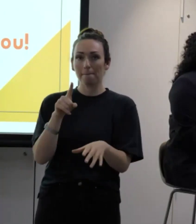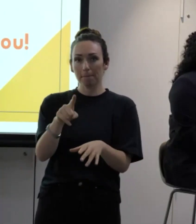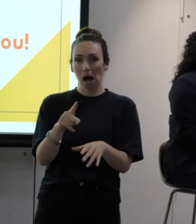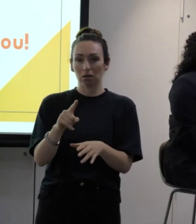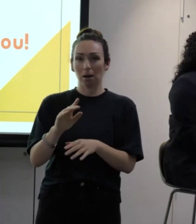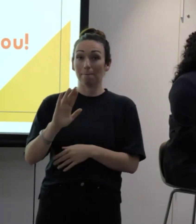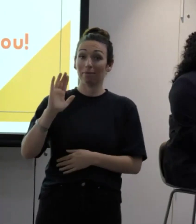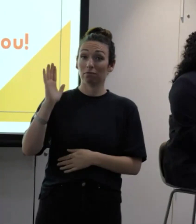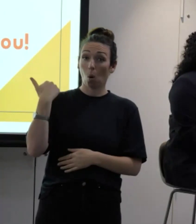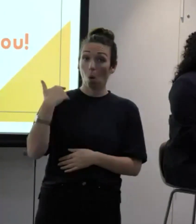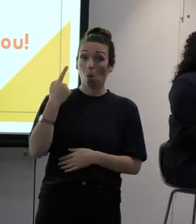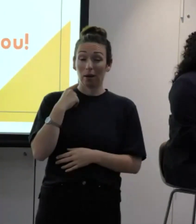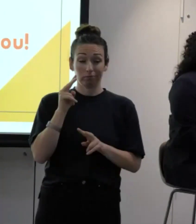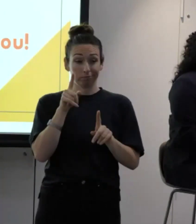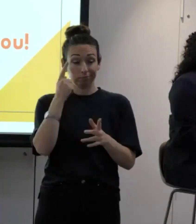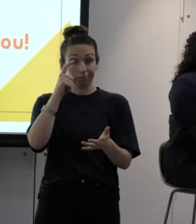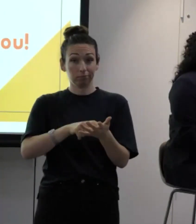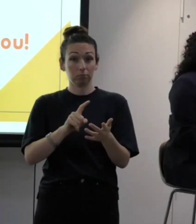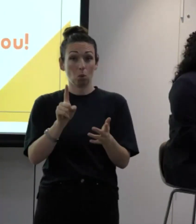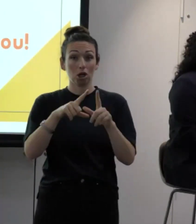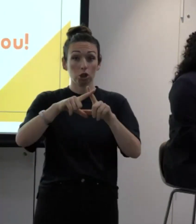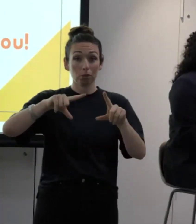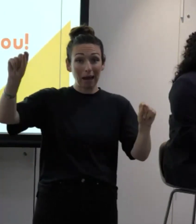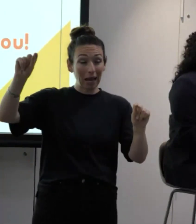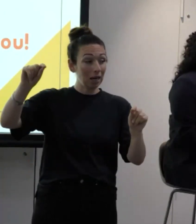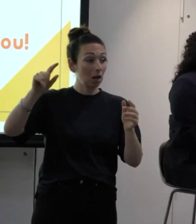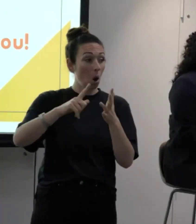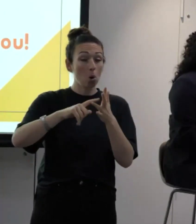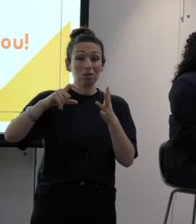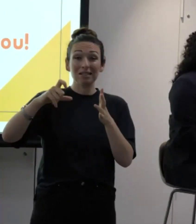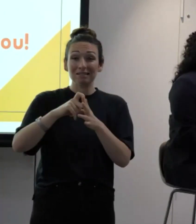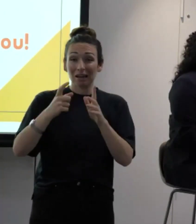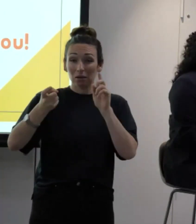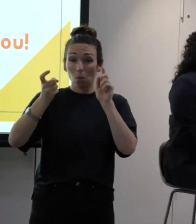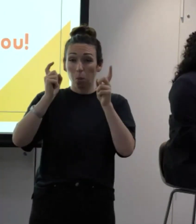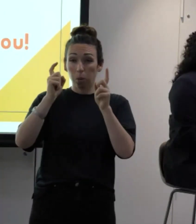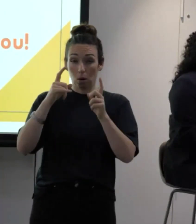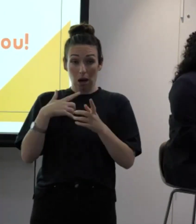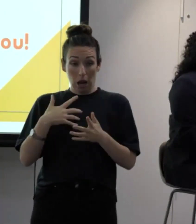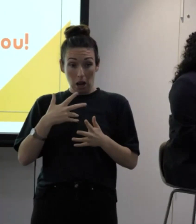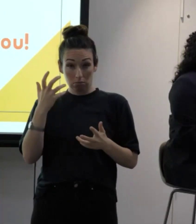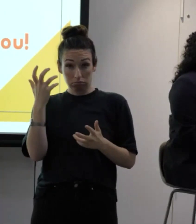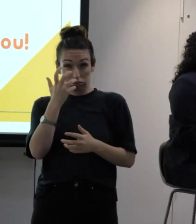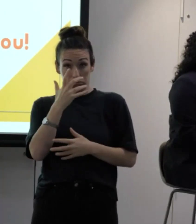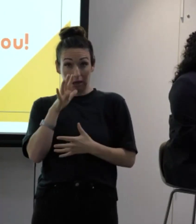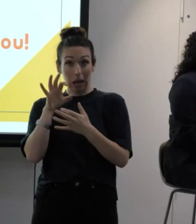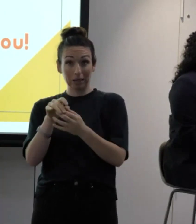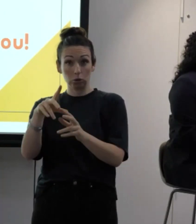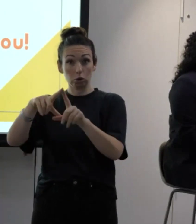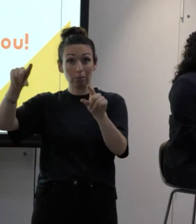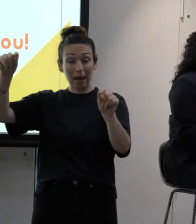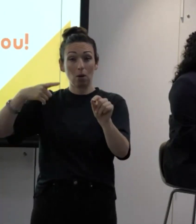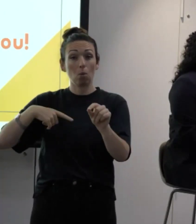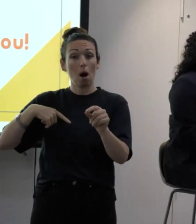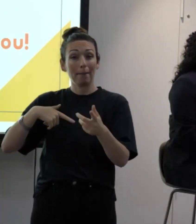in Japan, OCD seems to be, is only my anecdotal experience, a much more significant problem than, say, in